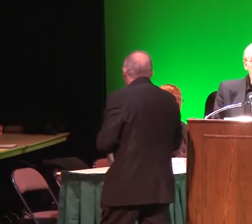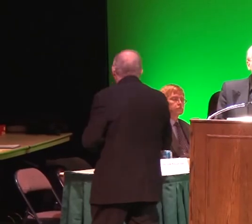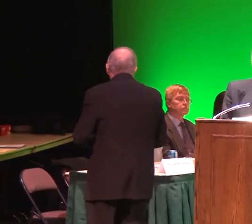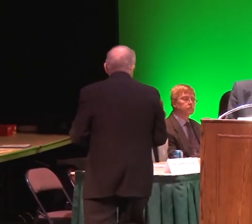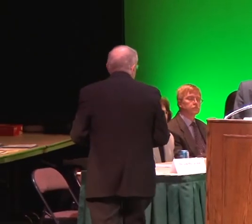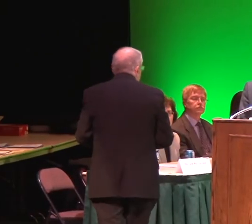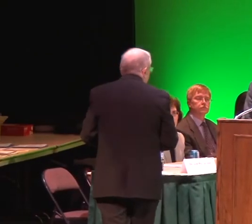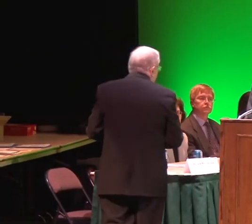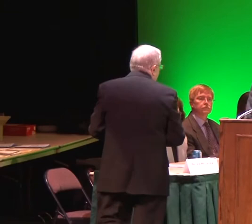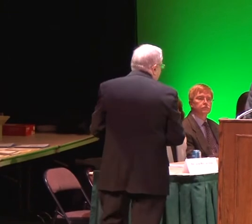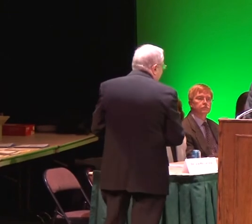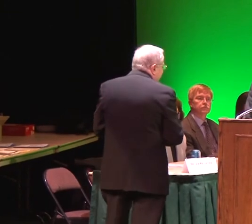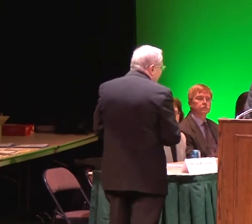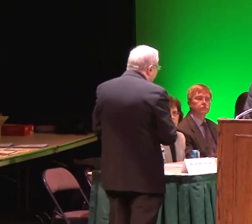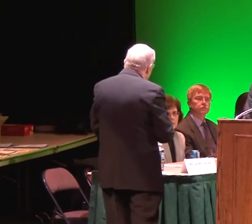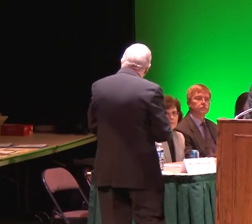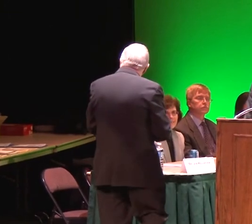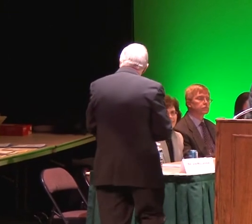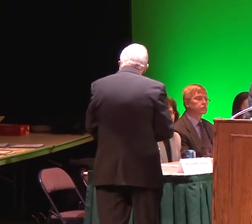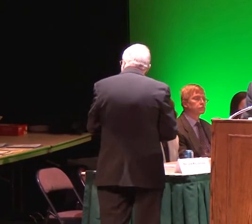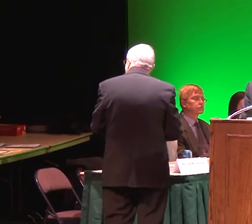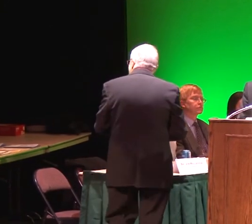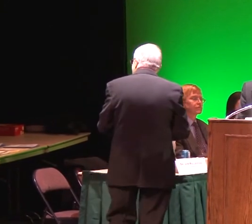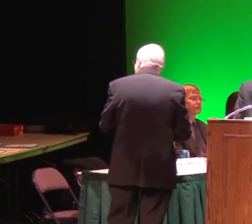She also came from the fashion show.